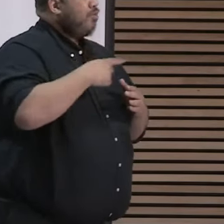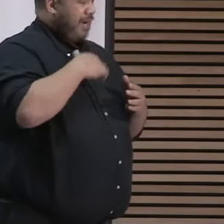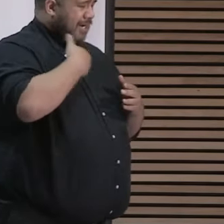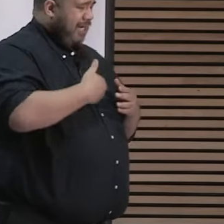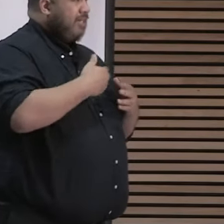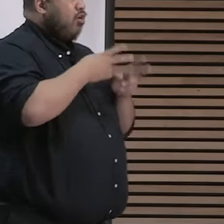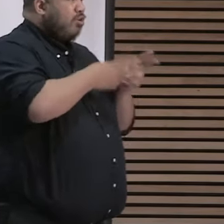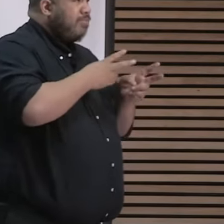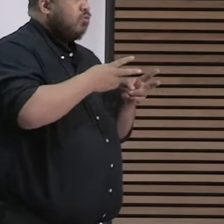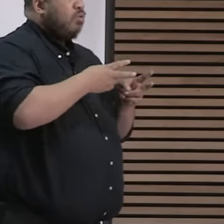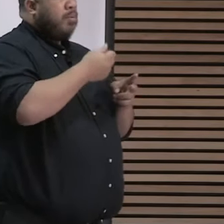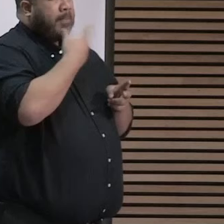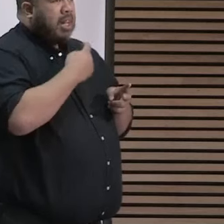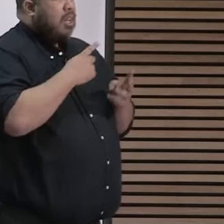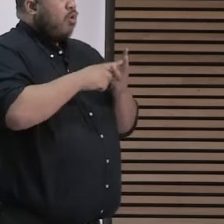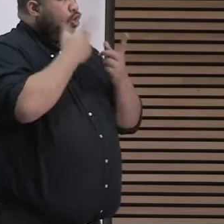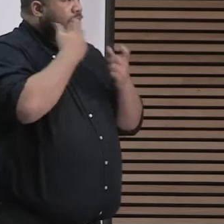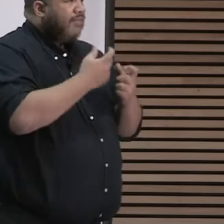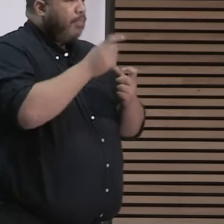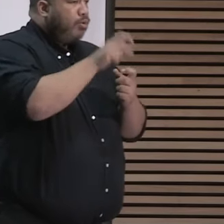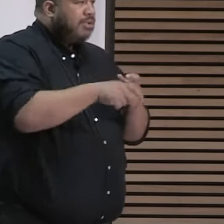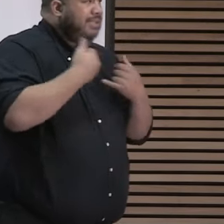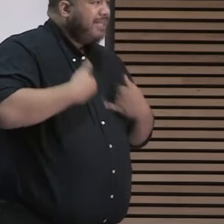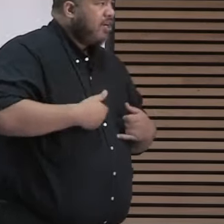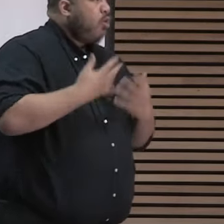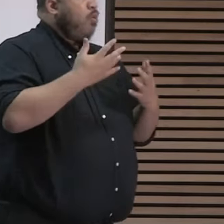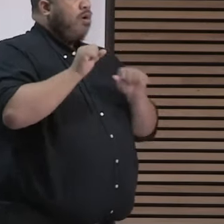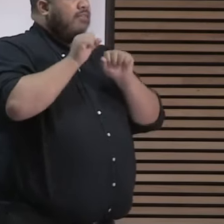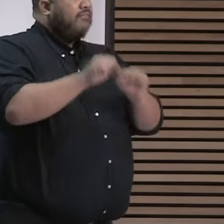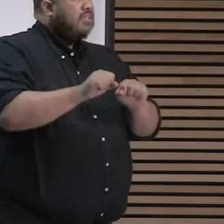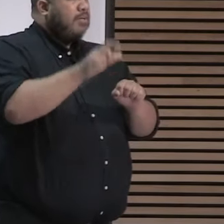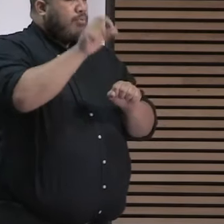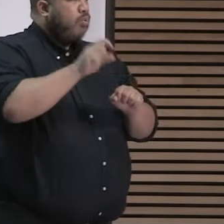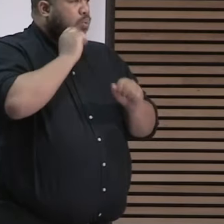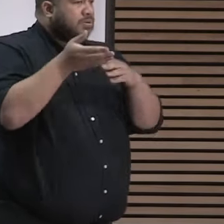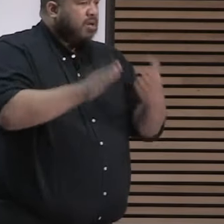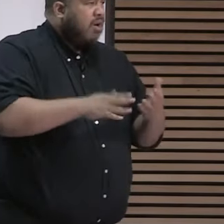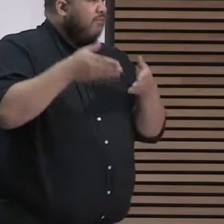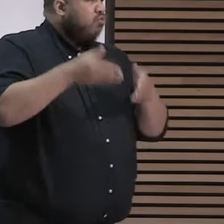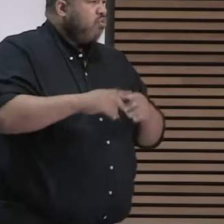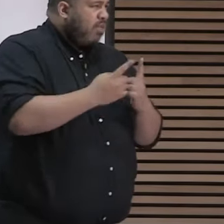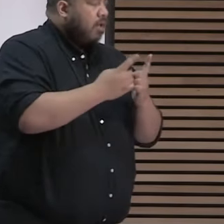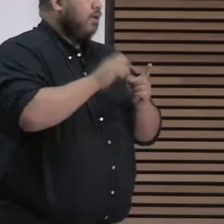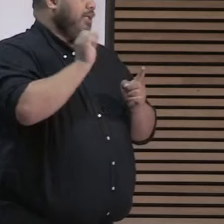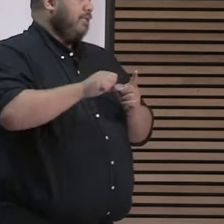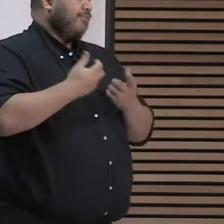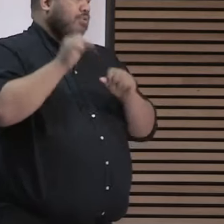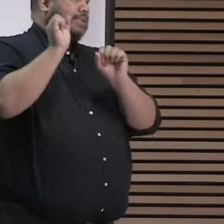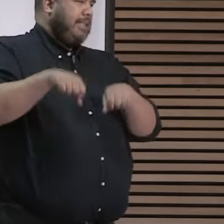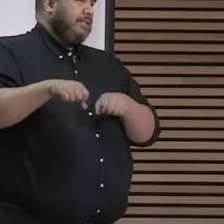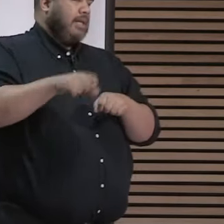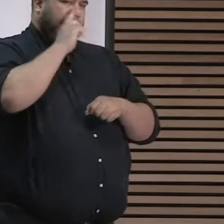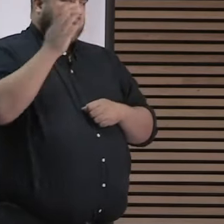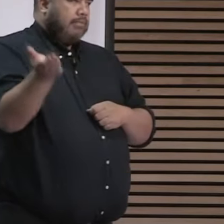treatment, provide care for a vulnerable person, or to visit a dying relative. And there are some business exemptions that are also